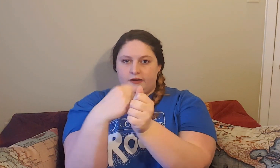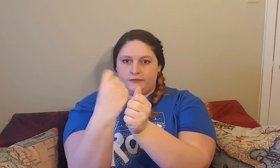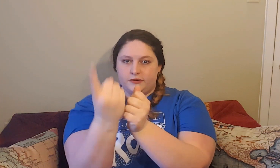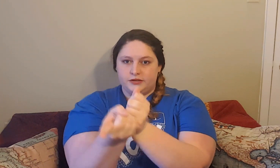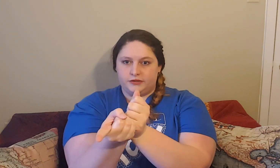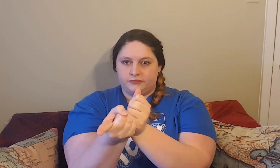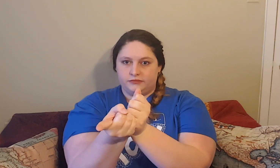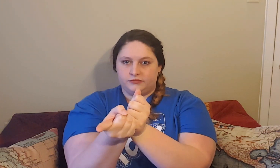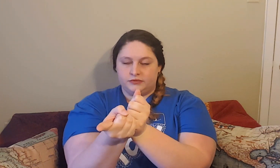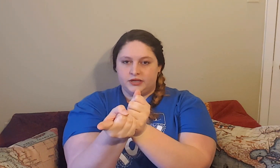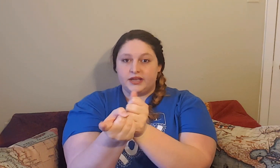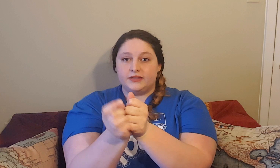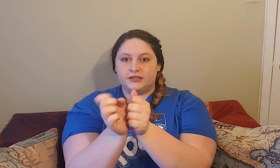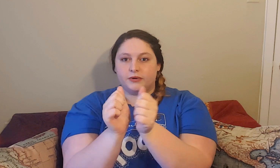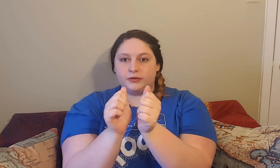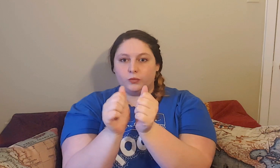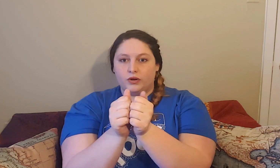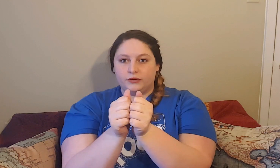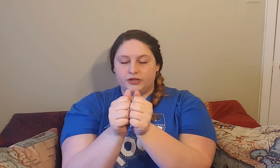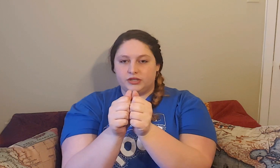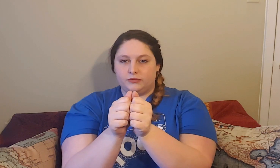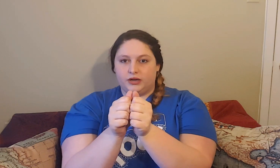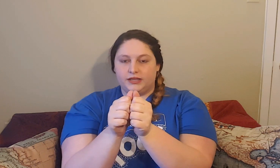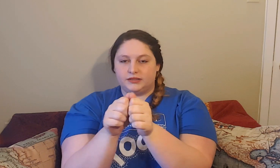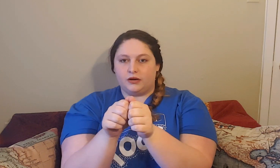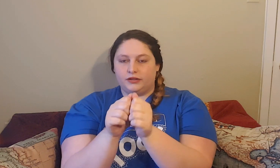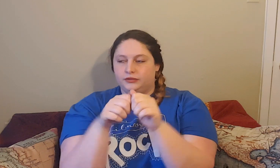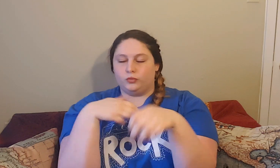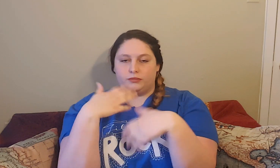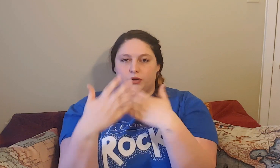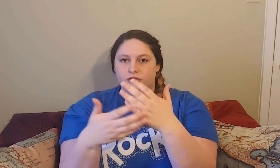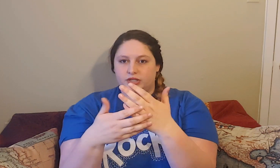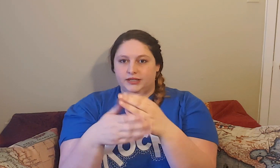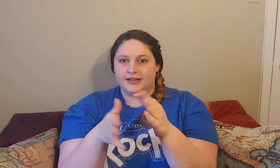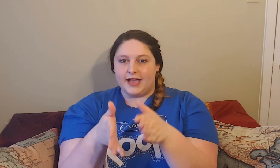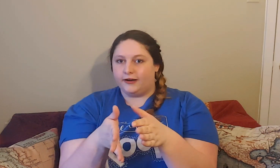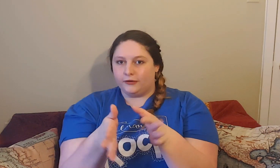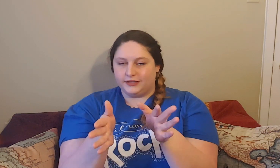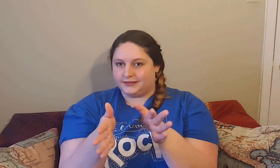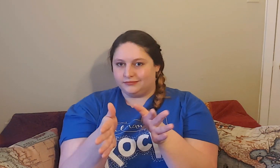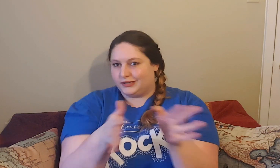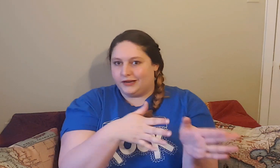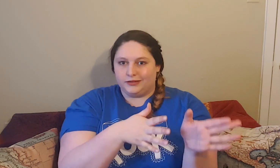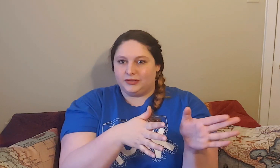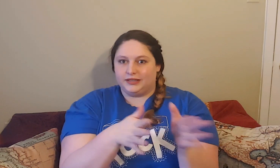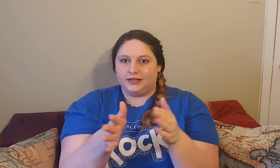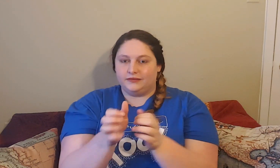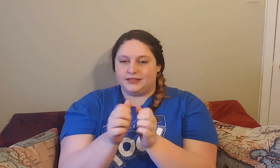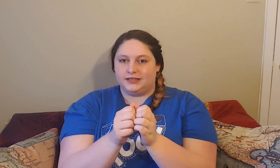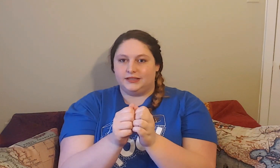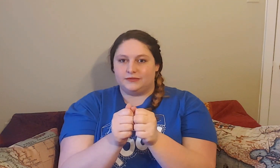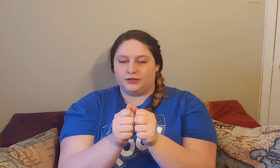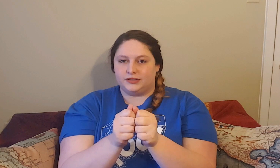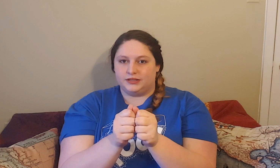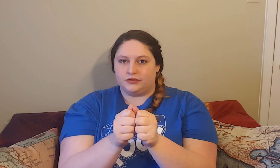How are you? And this is probably the one question where it's all in one motion, and how is kind of at the beginning of the sentence versus